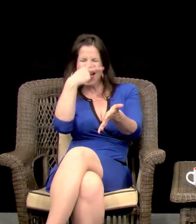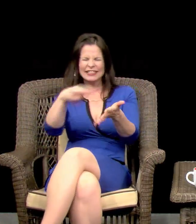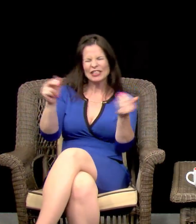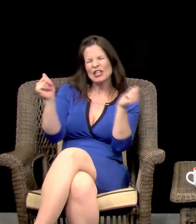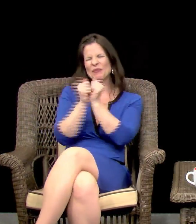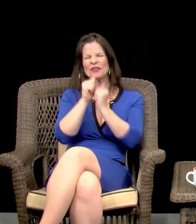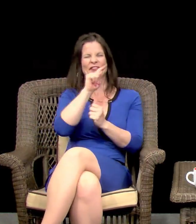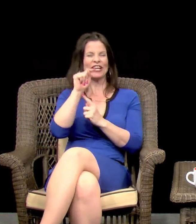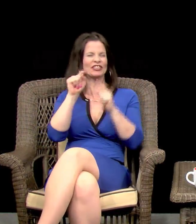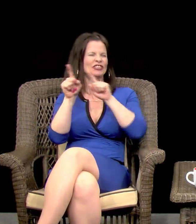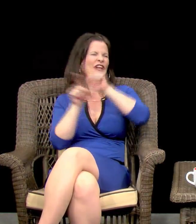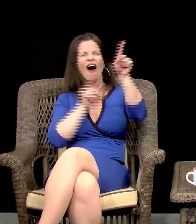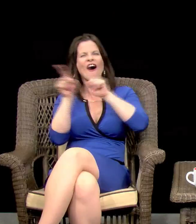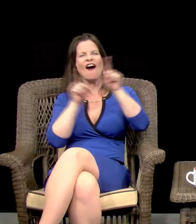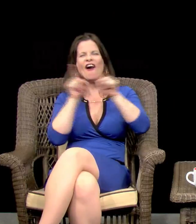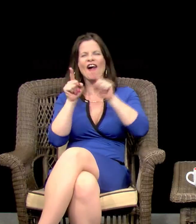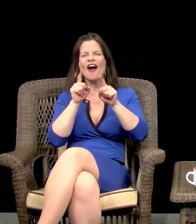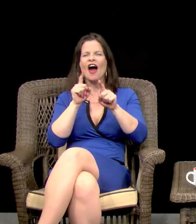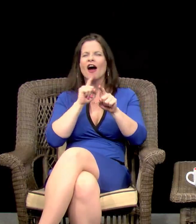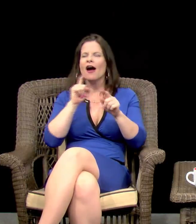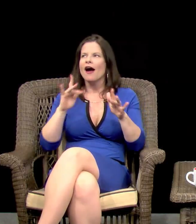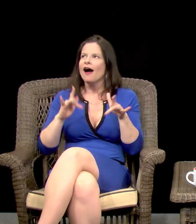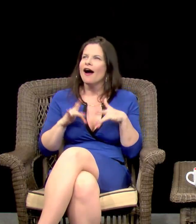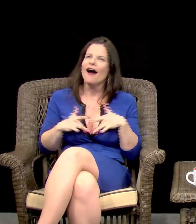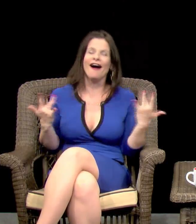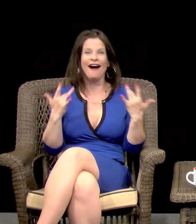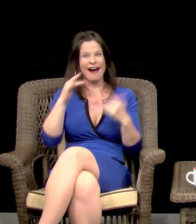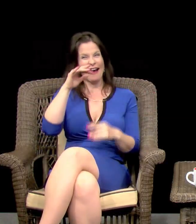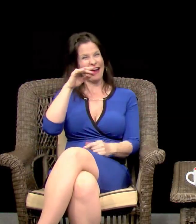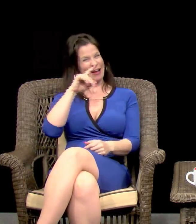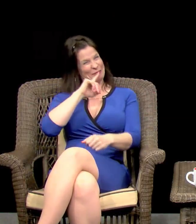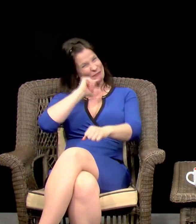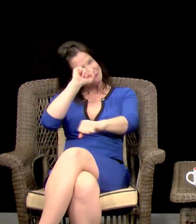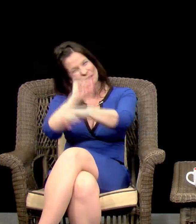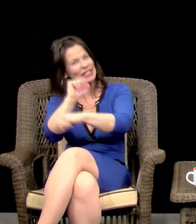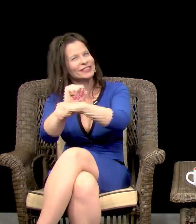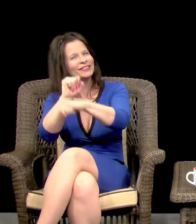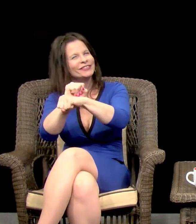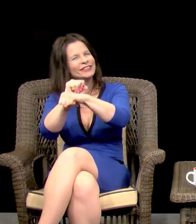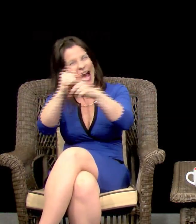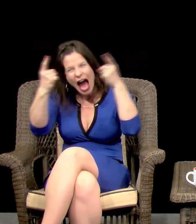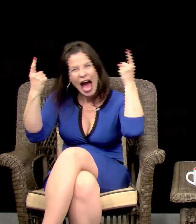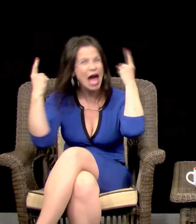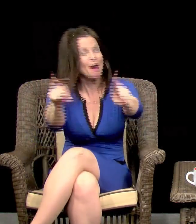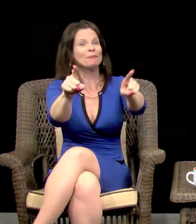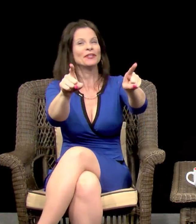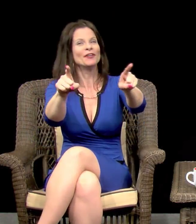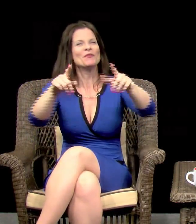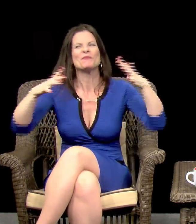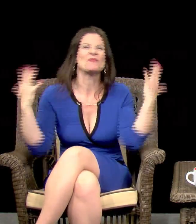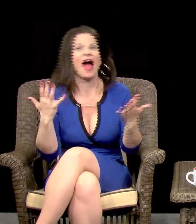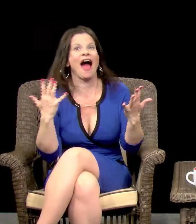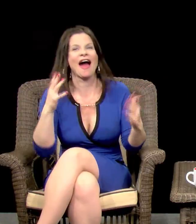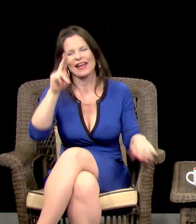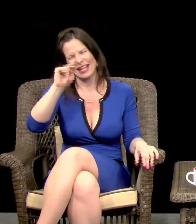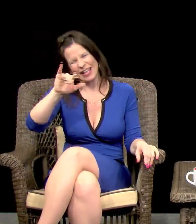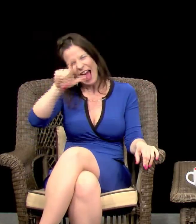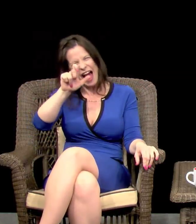Oh, Dancing with the Stars. This is thrilling. And it finally